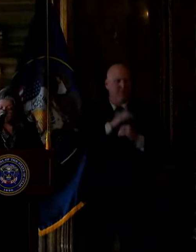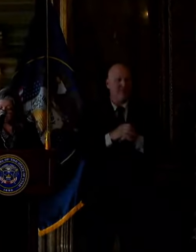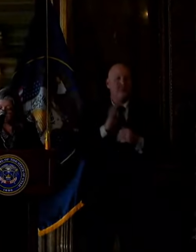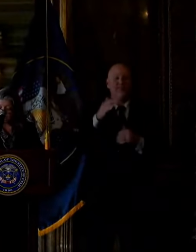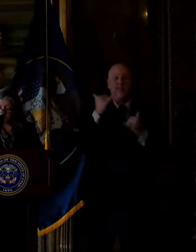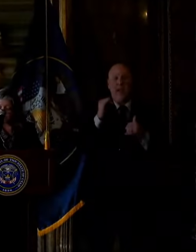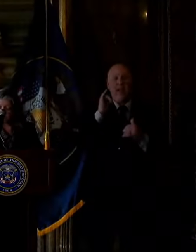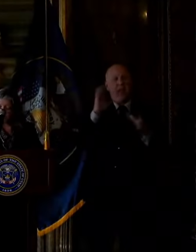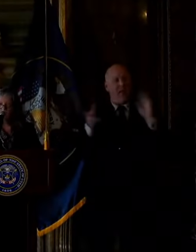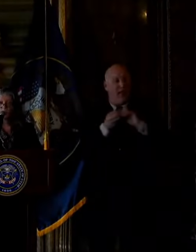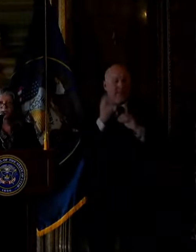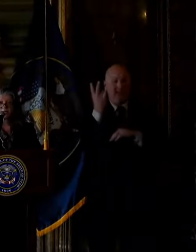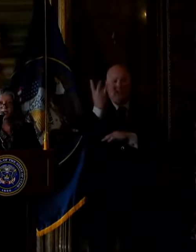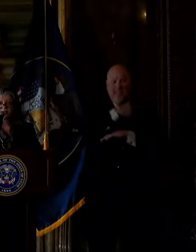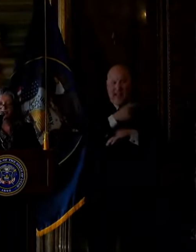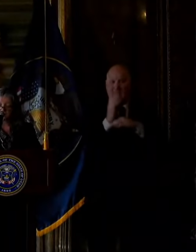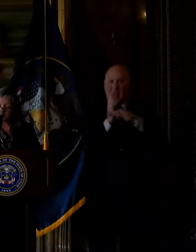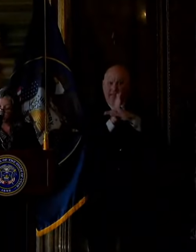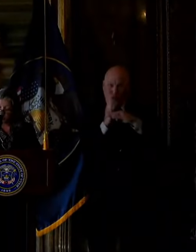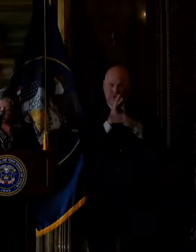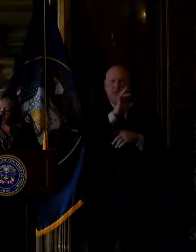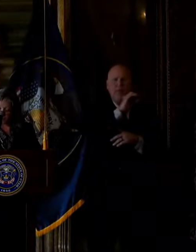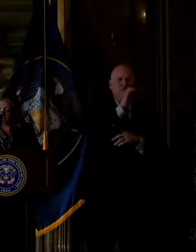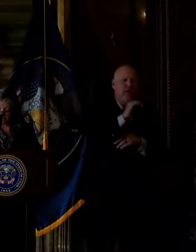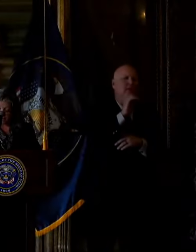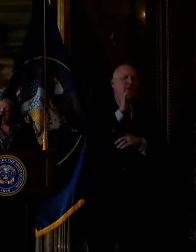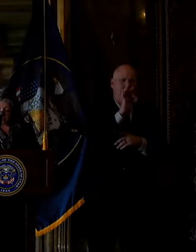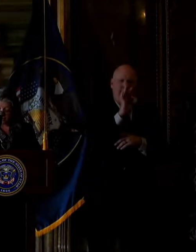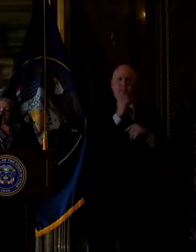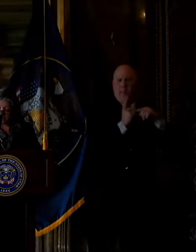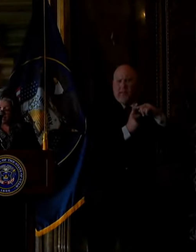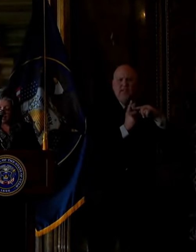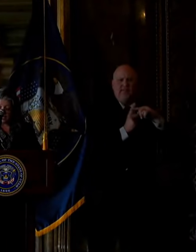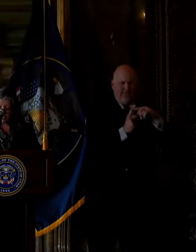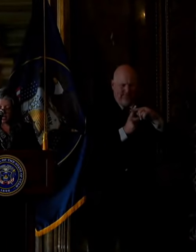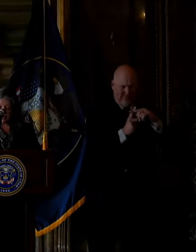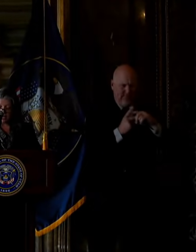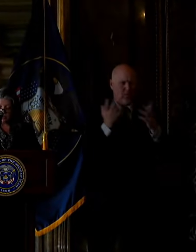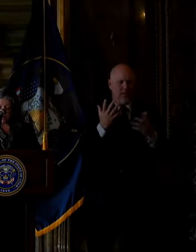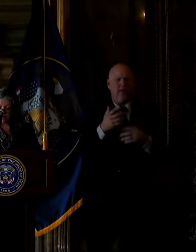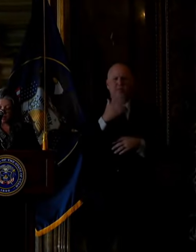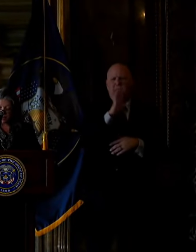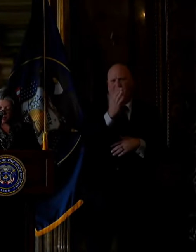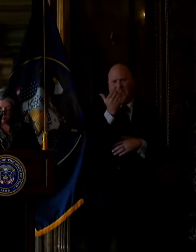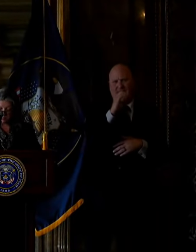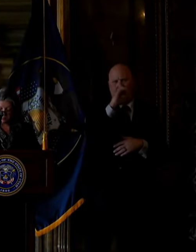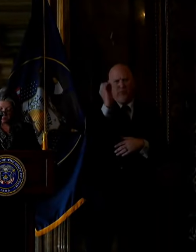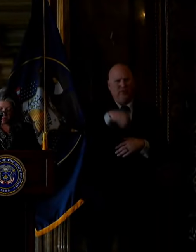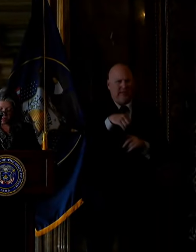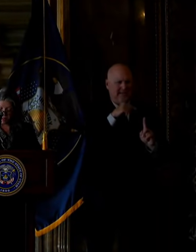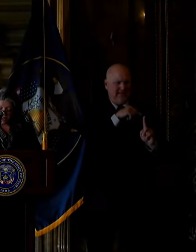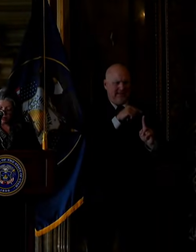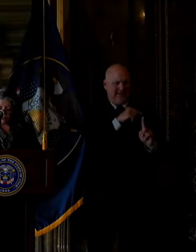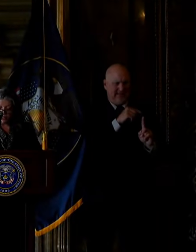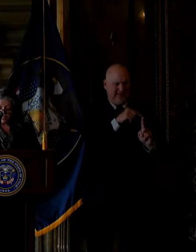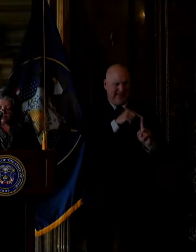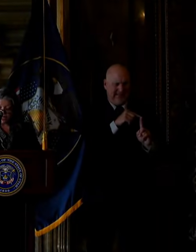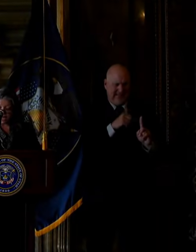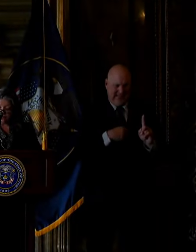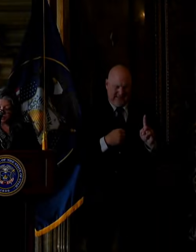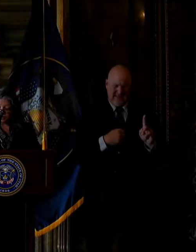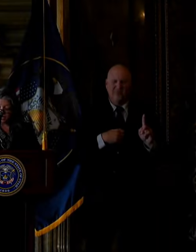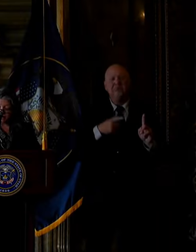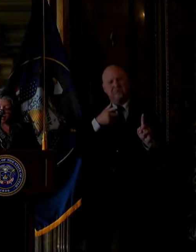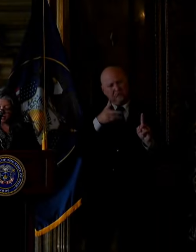percent positivity person over person is 15.1%. This is the same as 1 month ago. The rolling